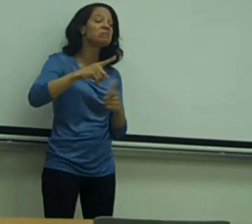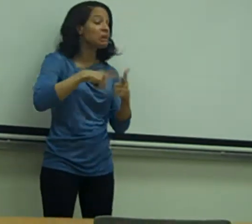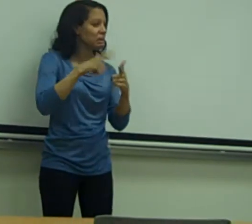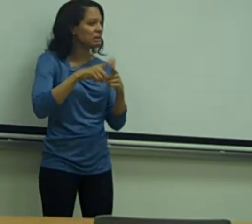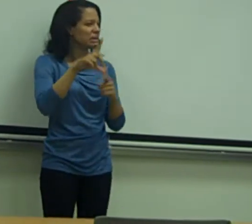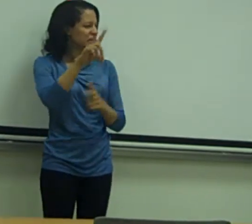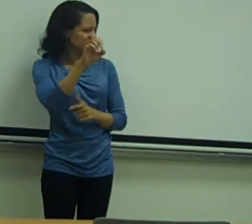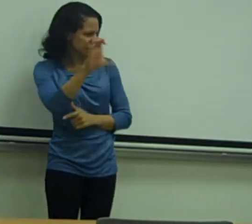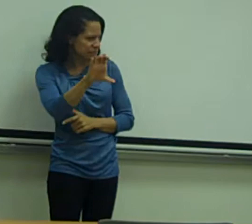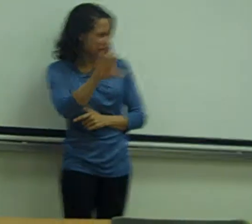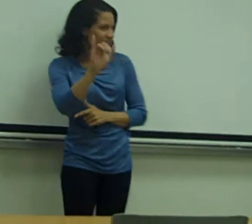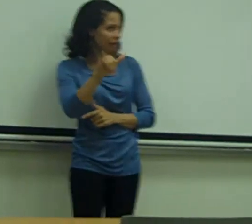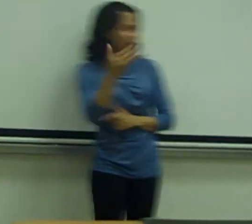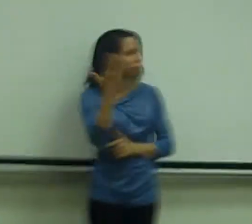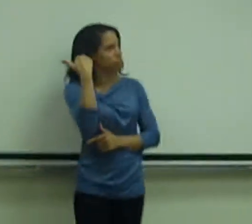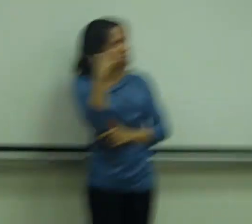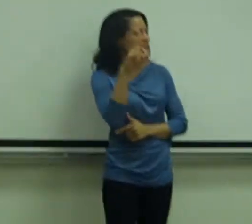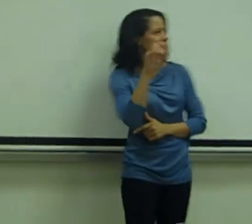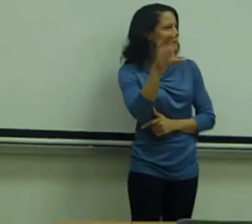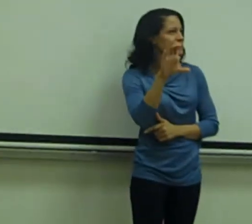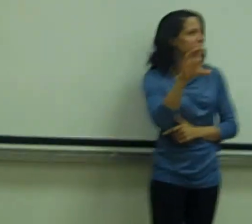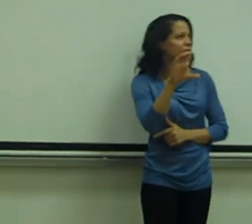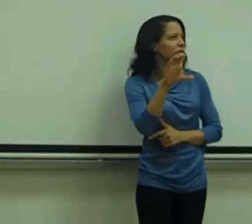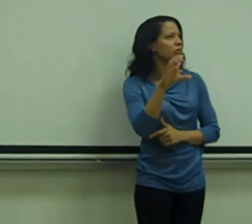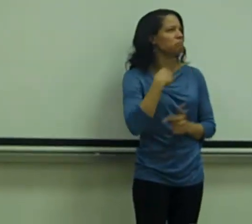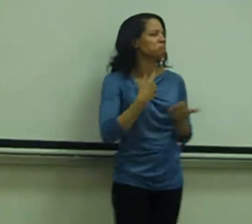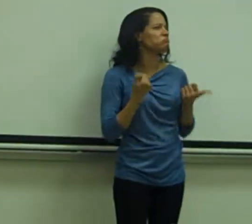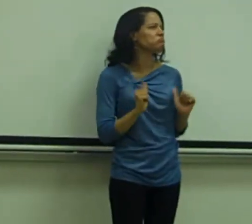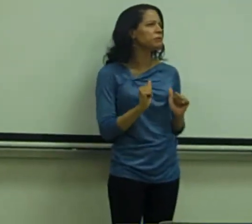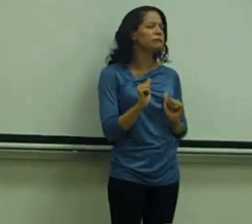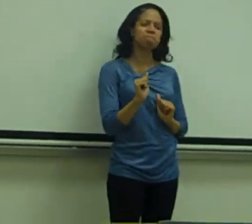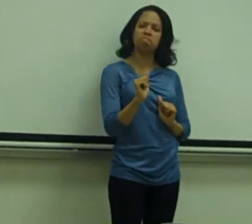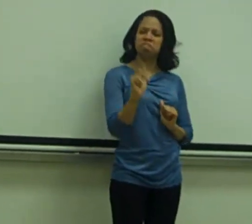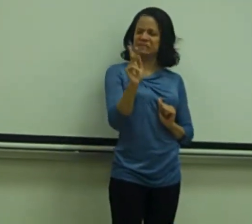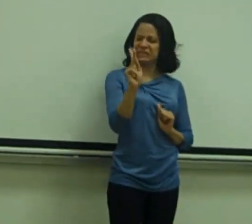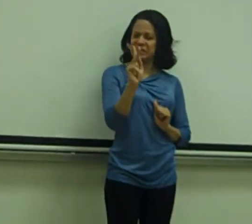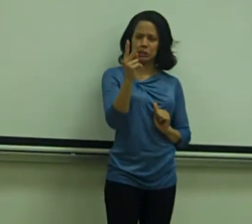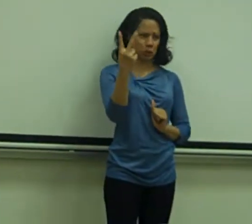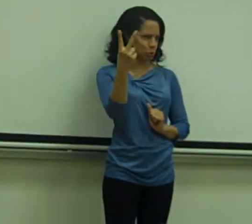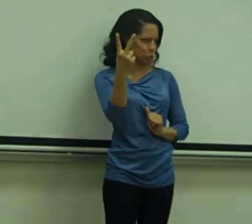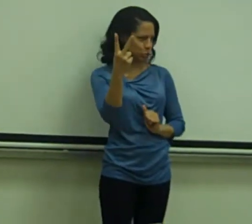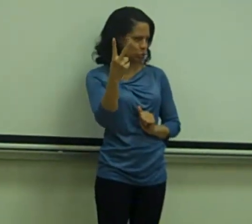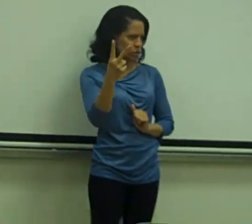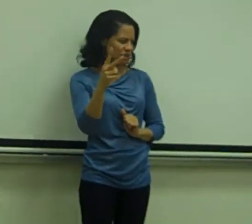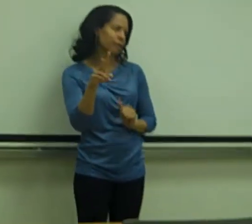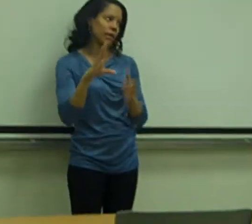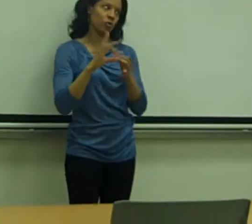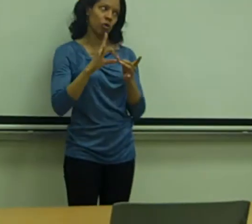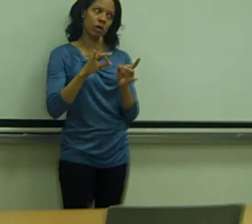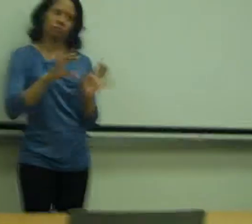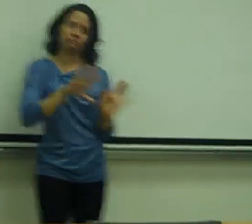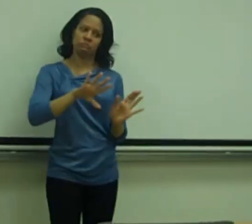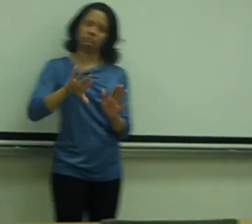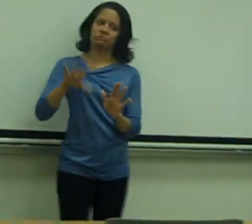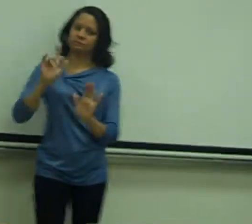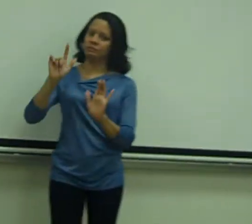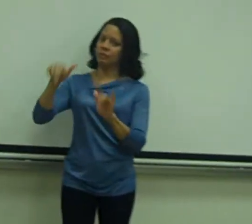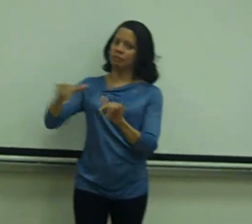that story again, but it gave me panic attacks, and it caused me to become